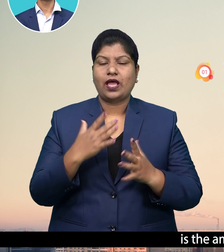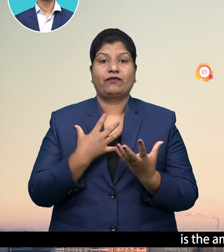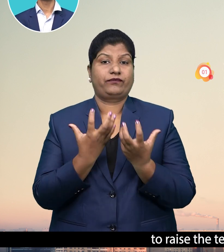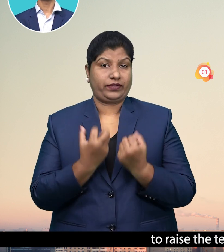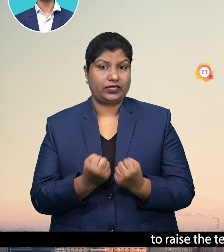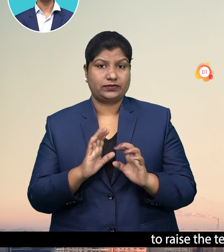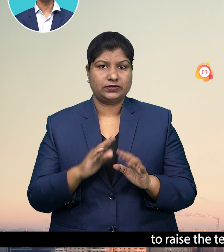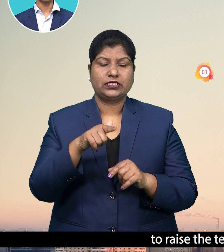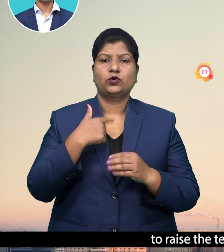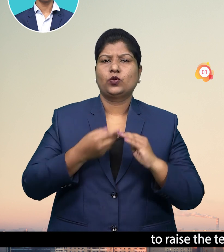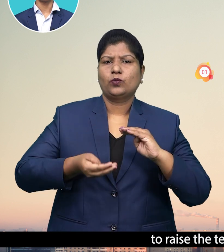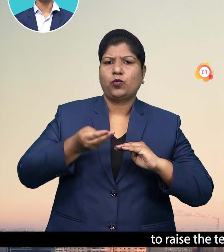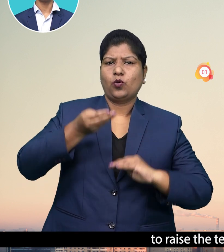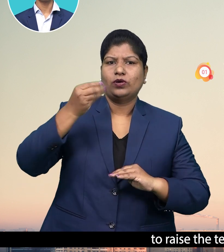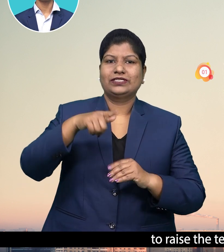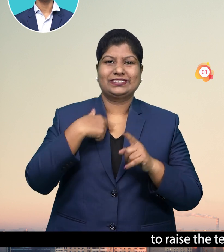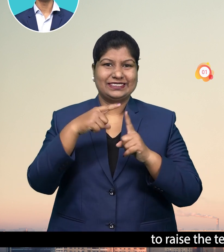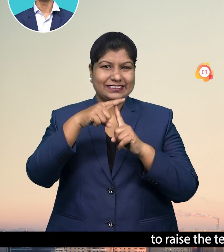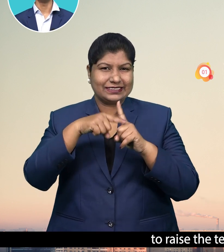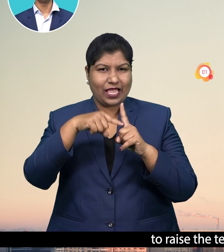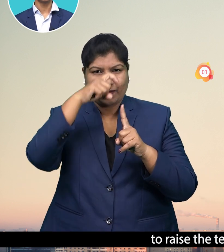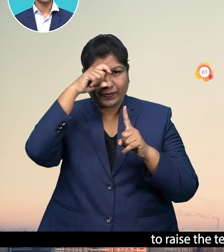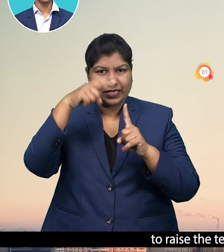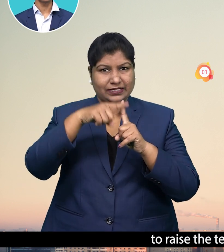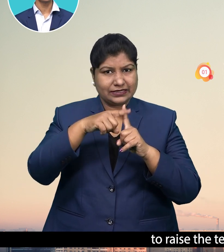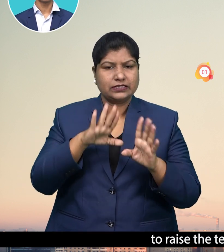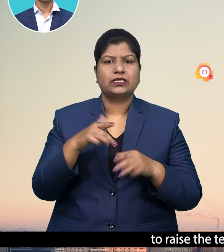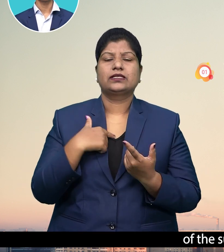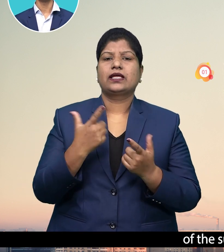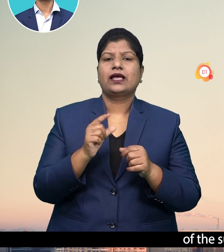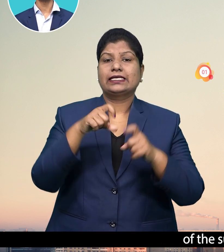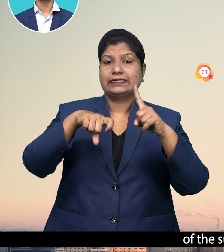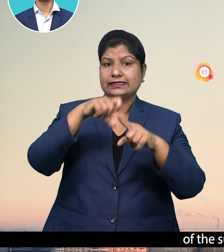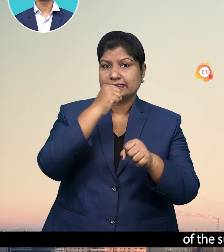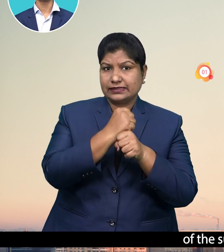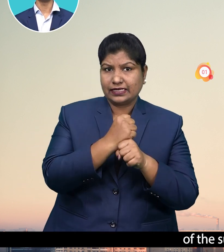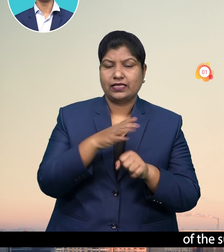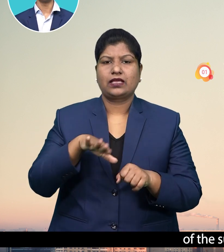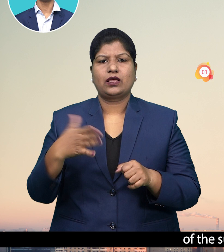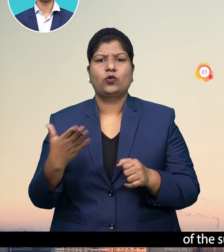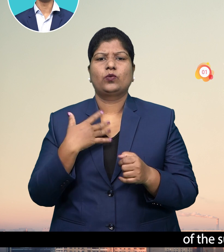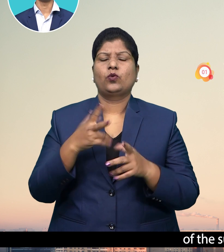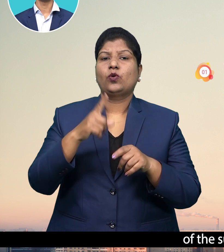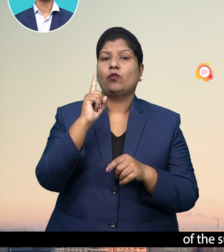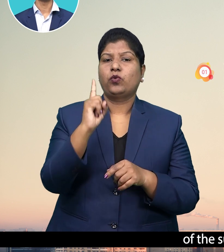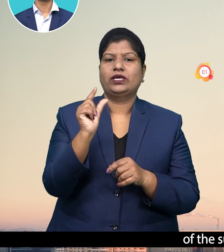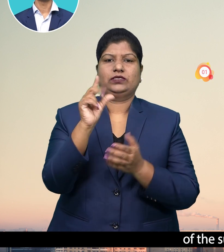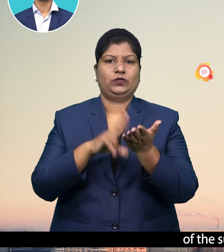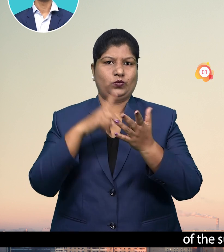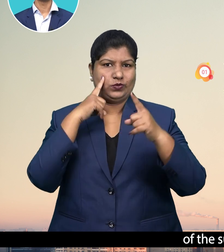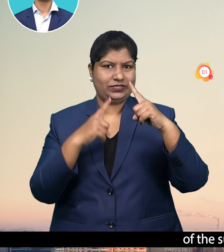required to raise the temperature of the unit mass of the substance by 1 unit.